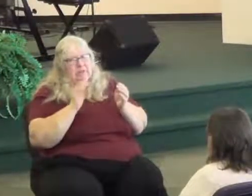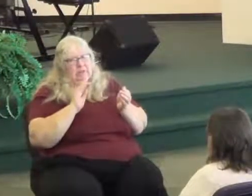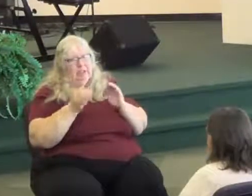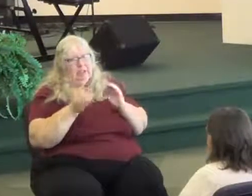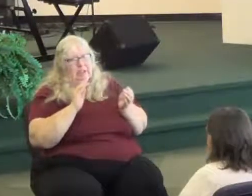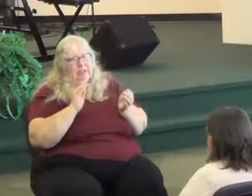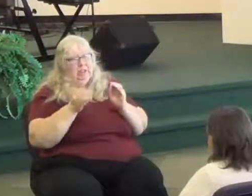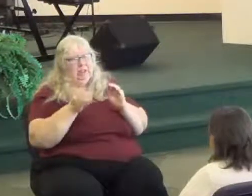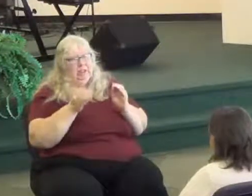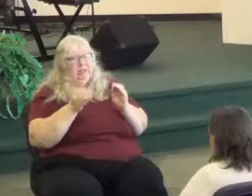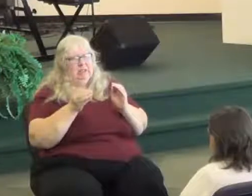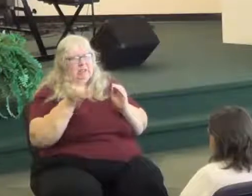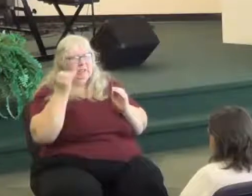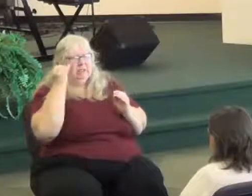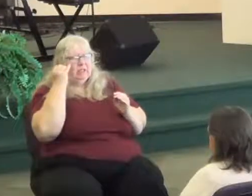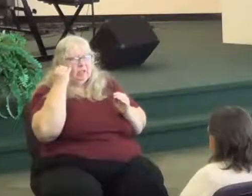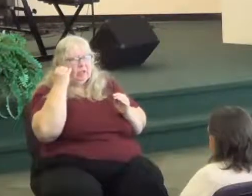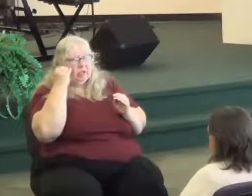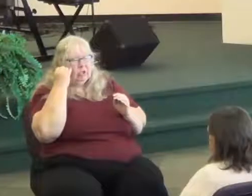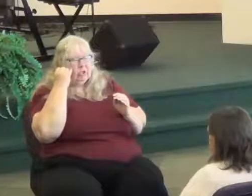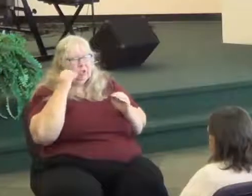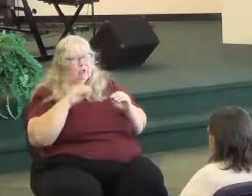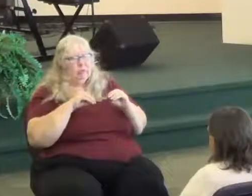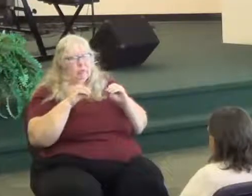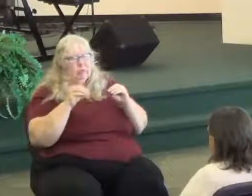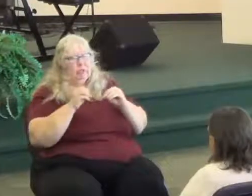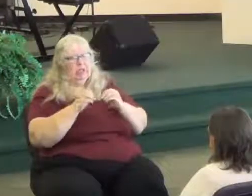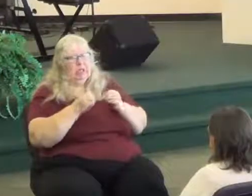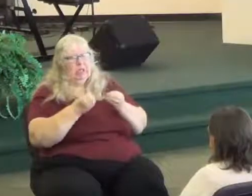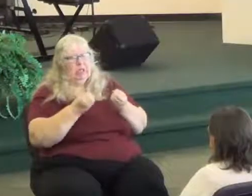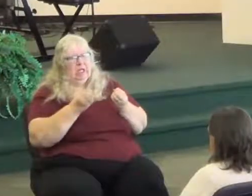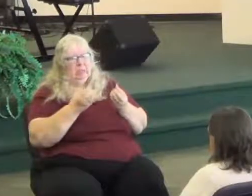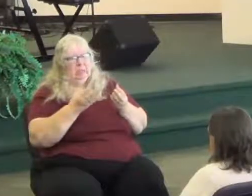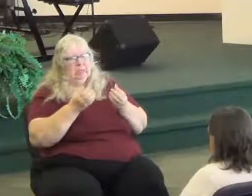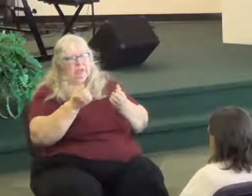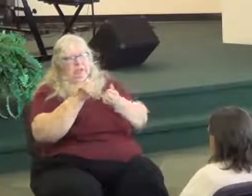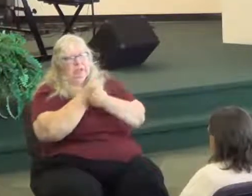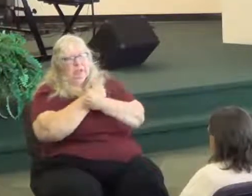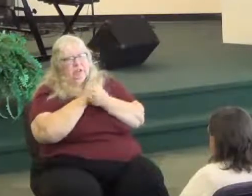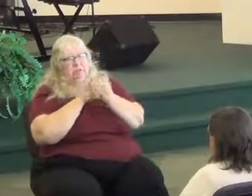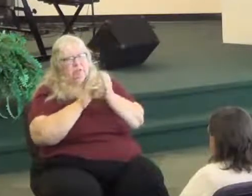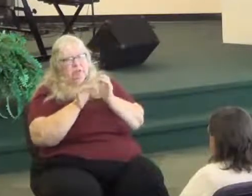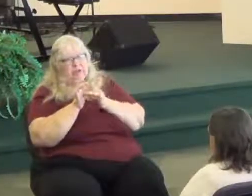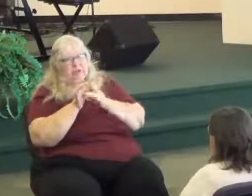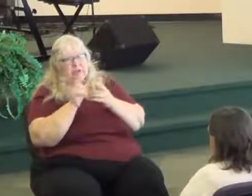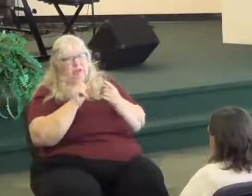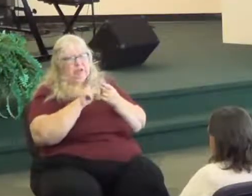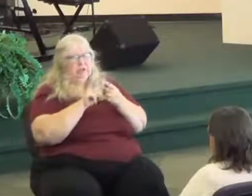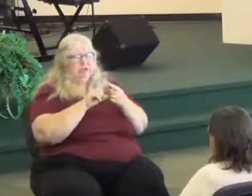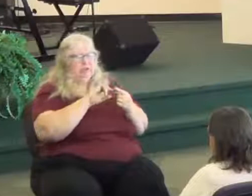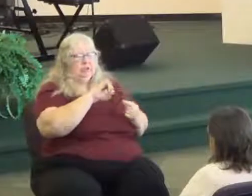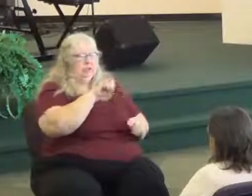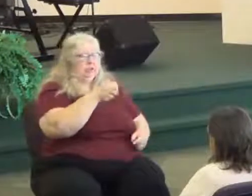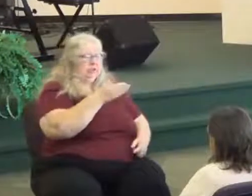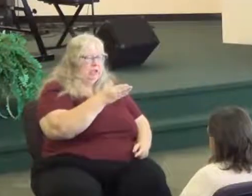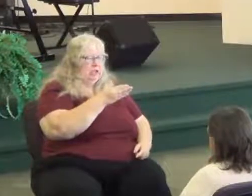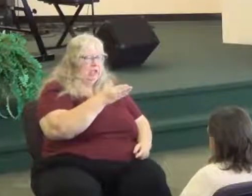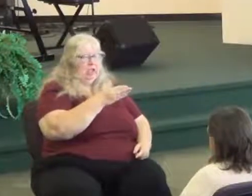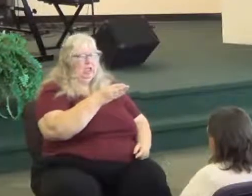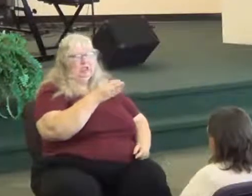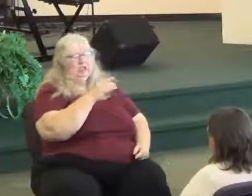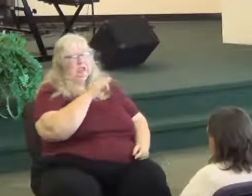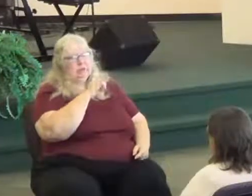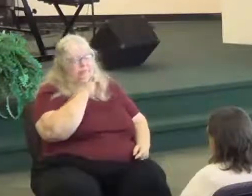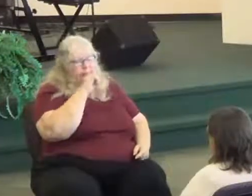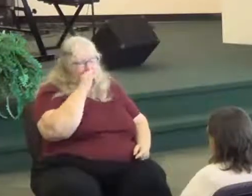If you are going to put how much you love Jesus compared to how much you love your job, your kids, your